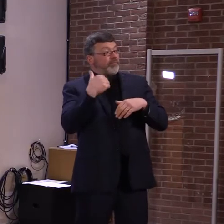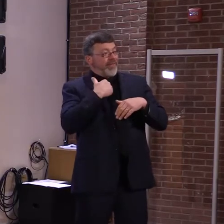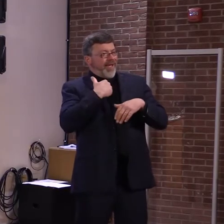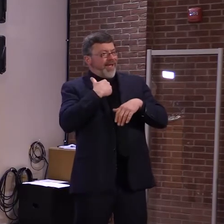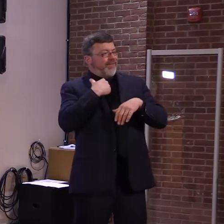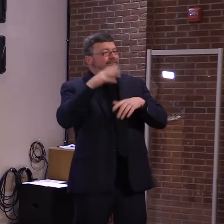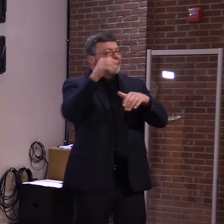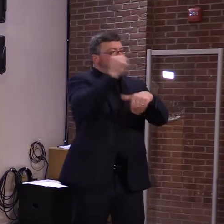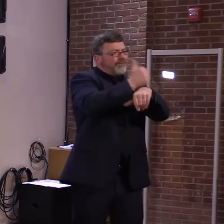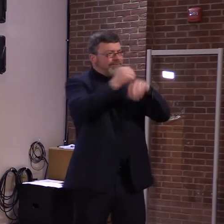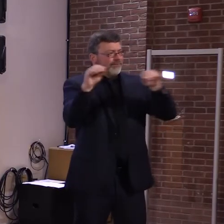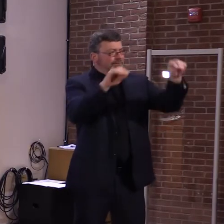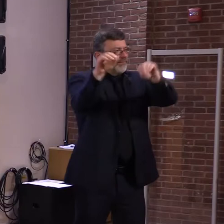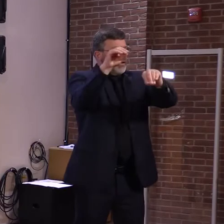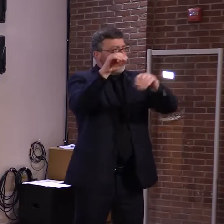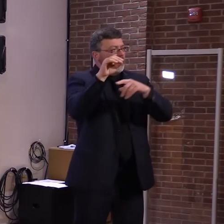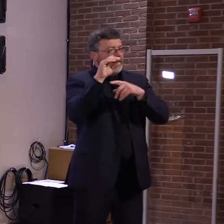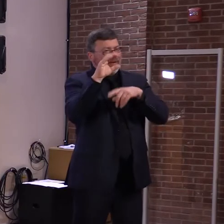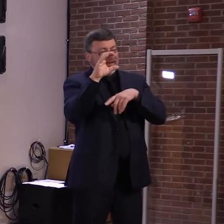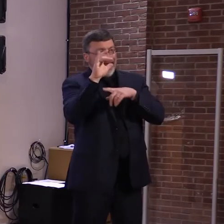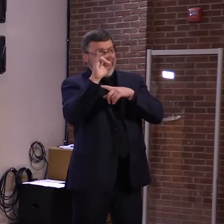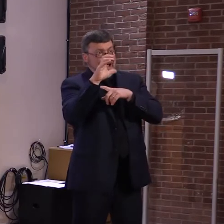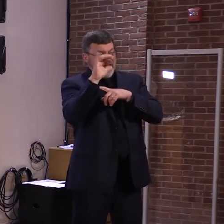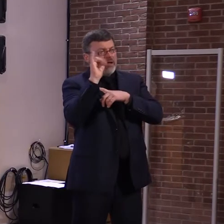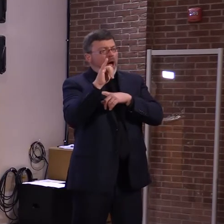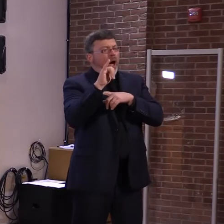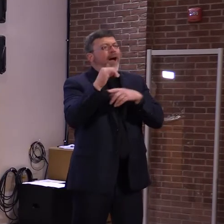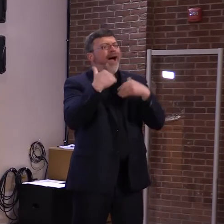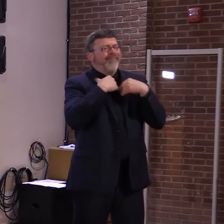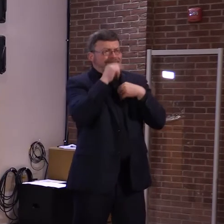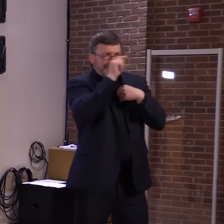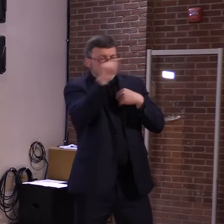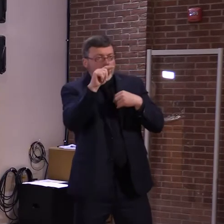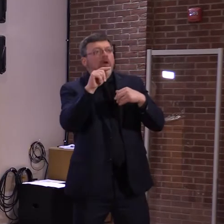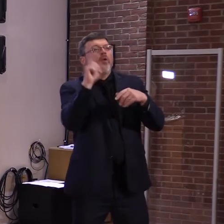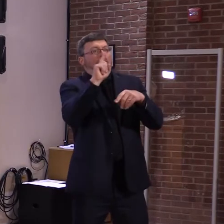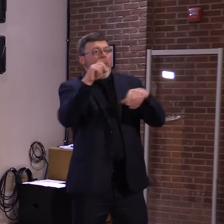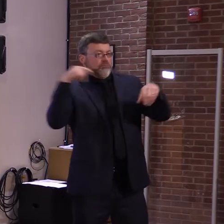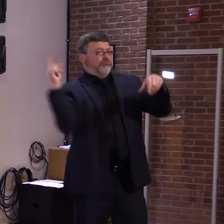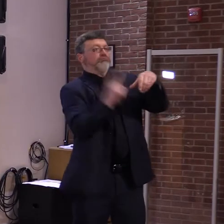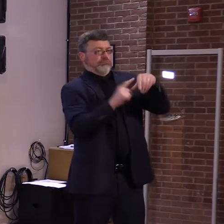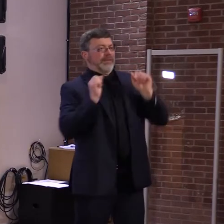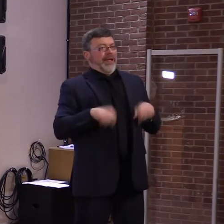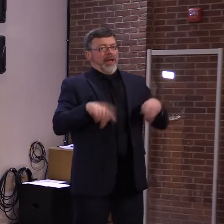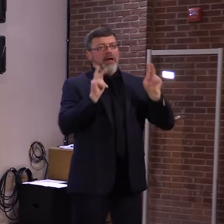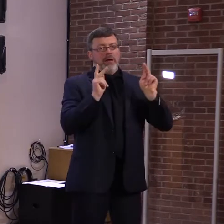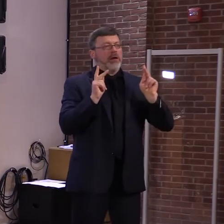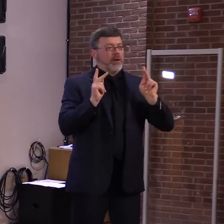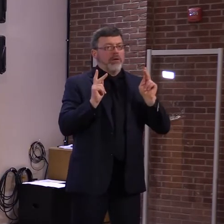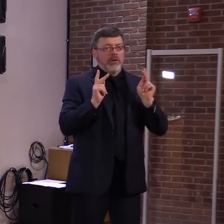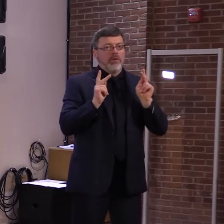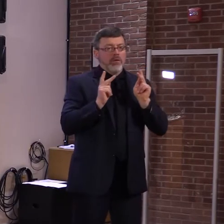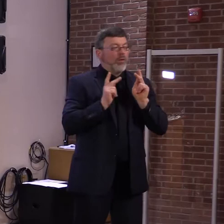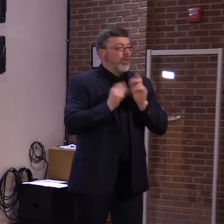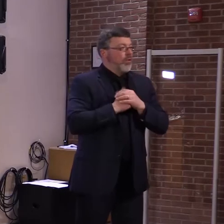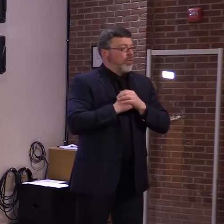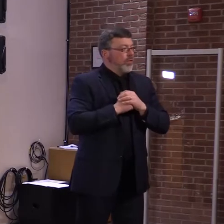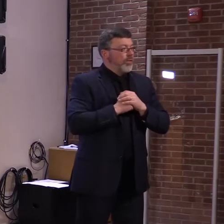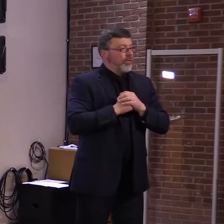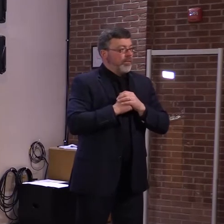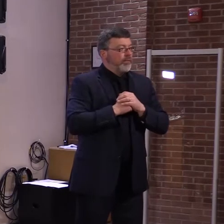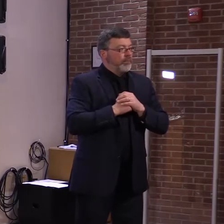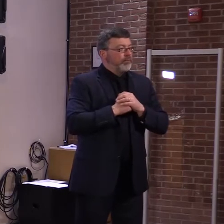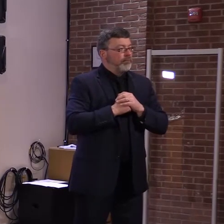barnstorming events are also being planned in other counties. For example, Windham County next week on May